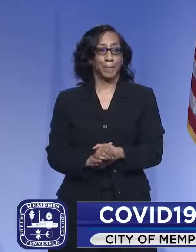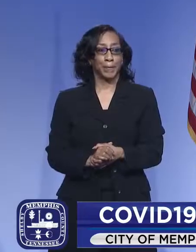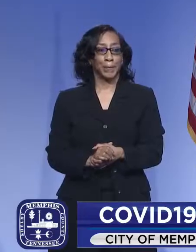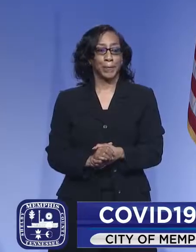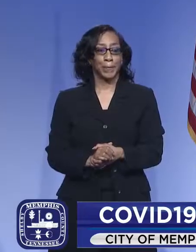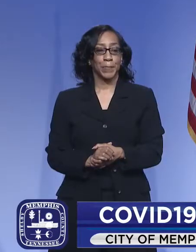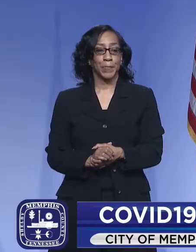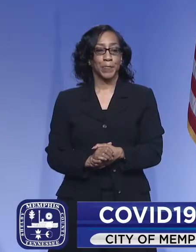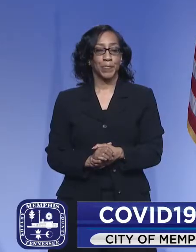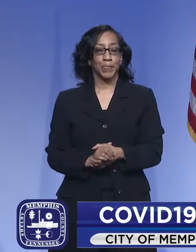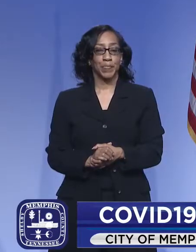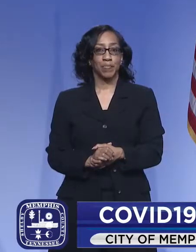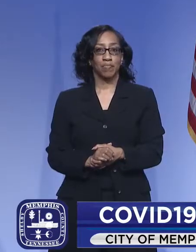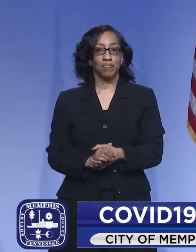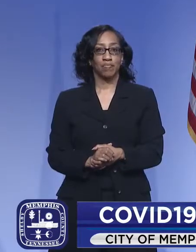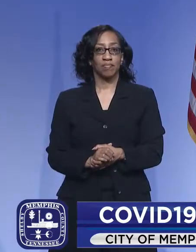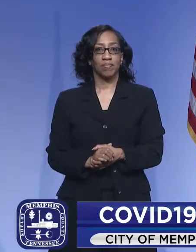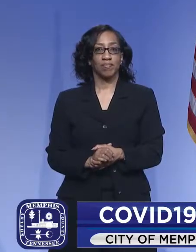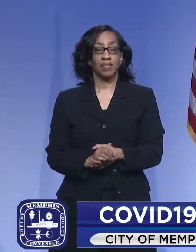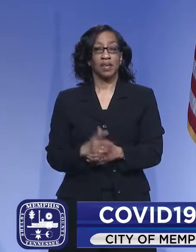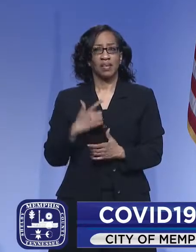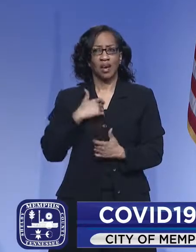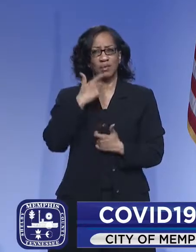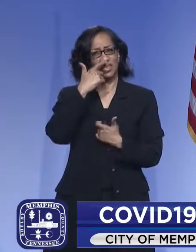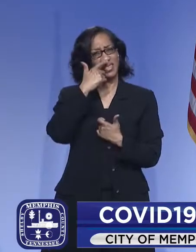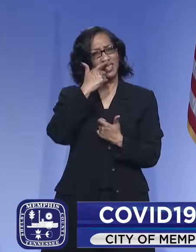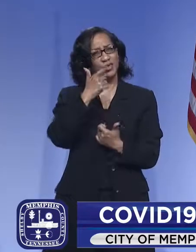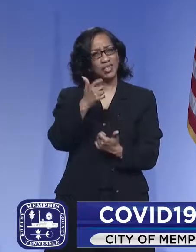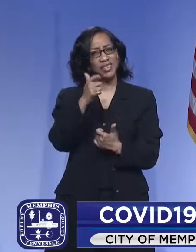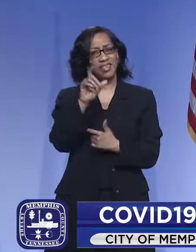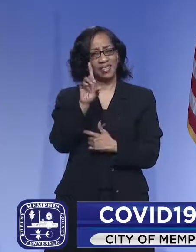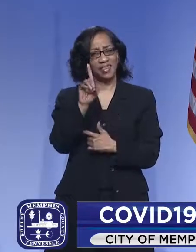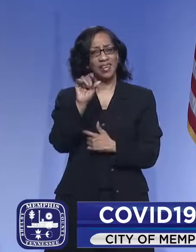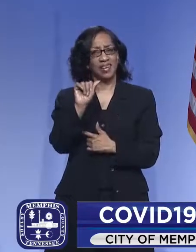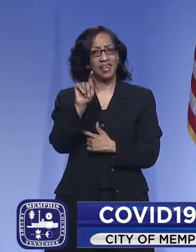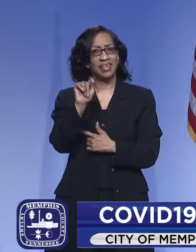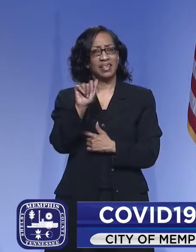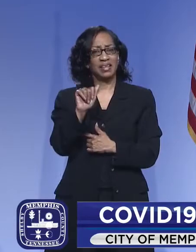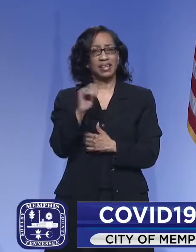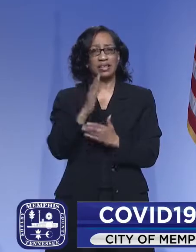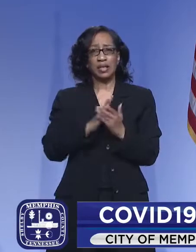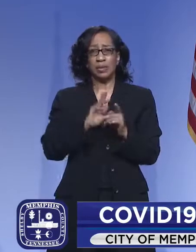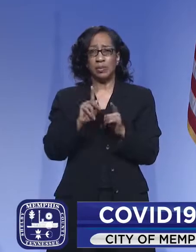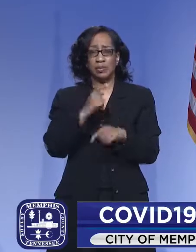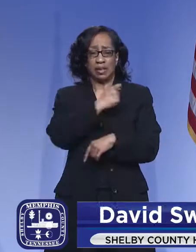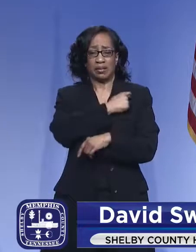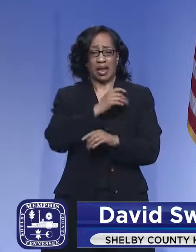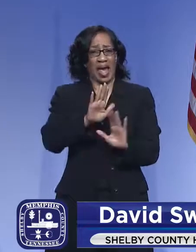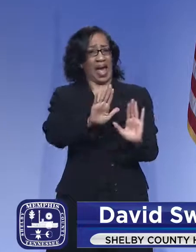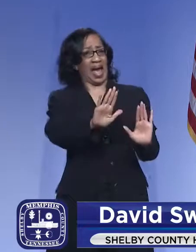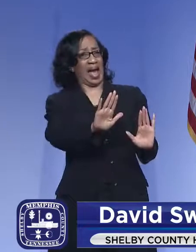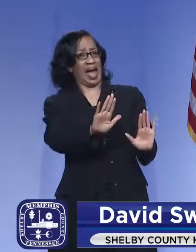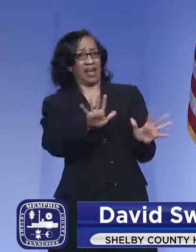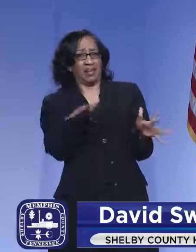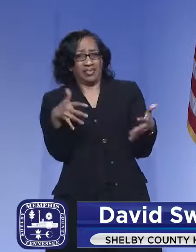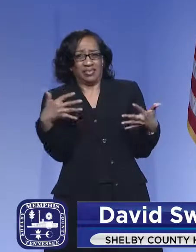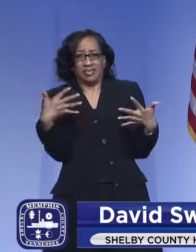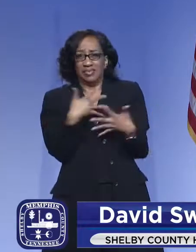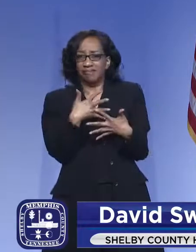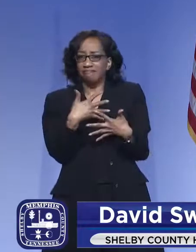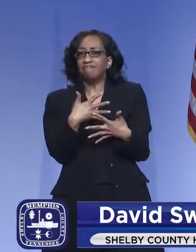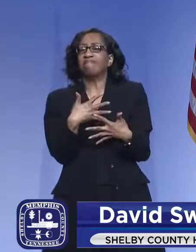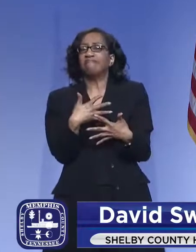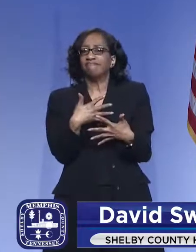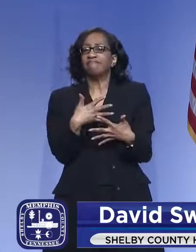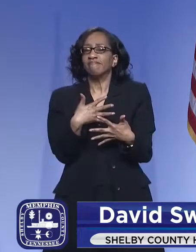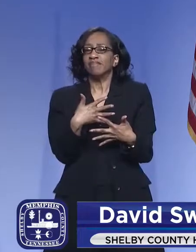I was very interested in that survey data, and vaccine hesitancy is something that we definitely want to